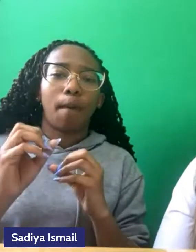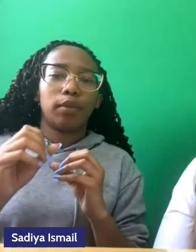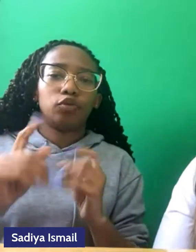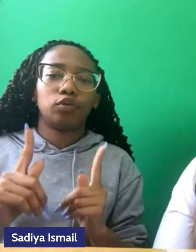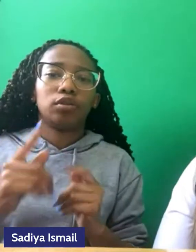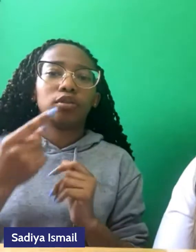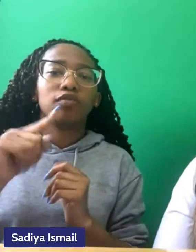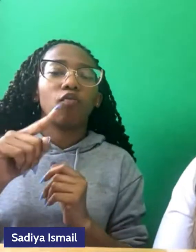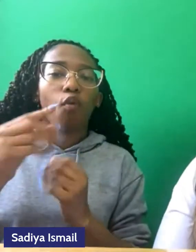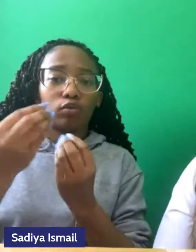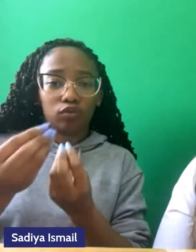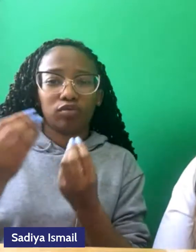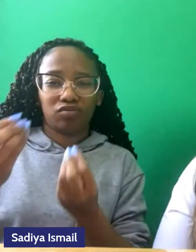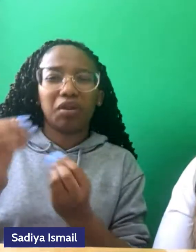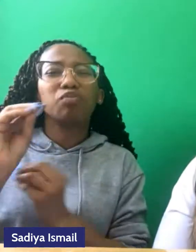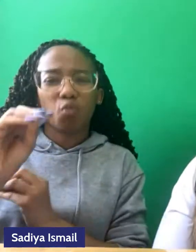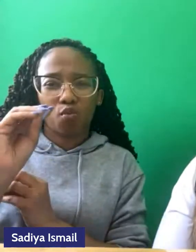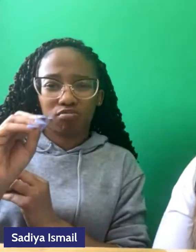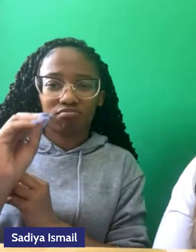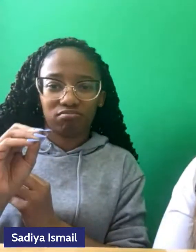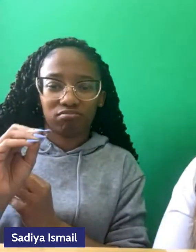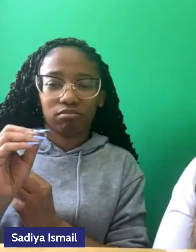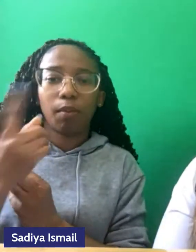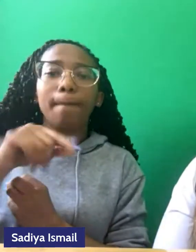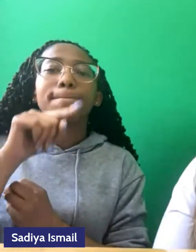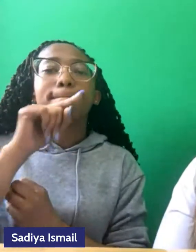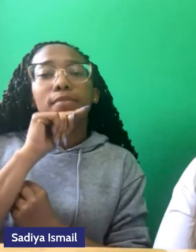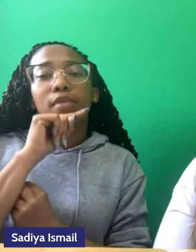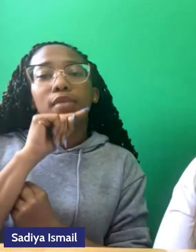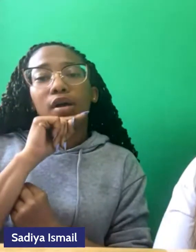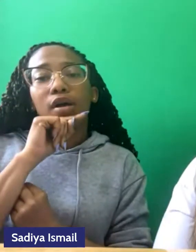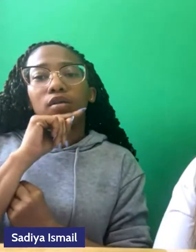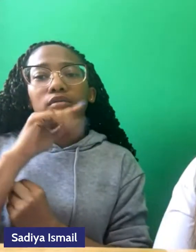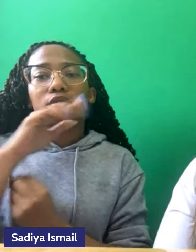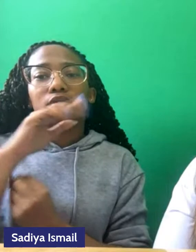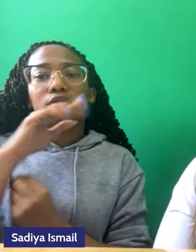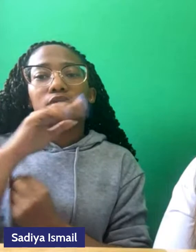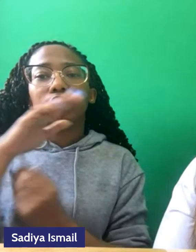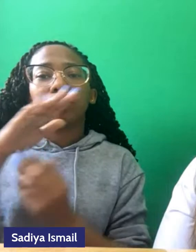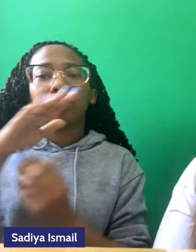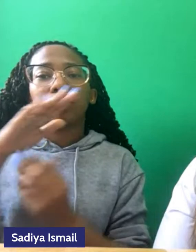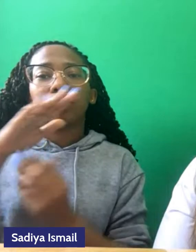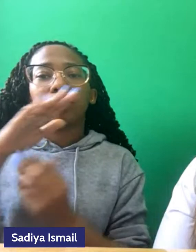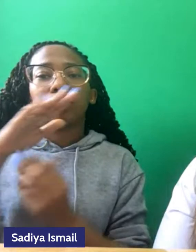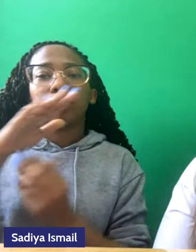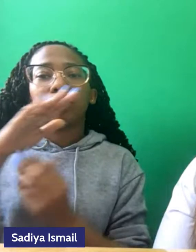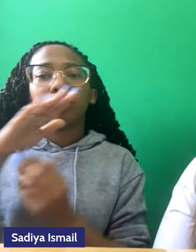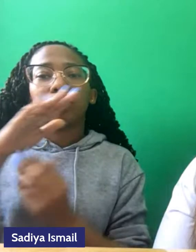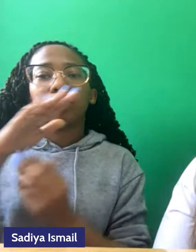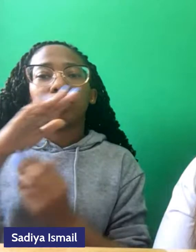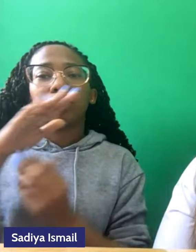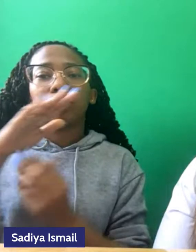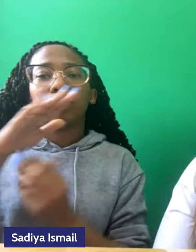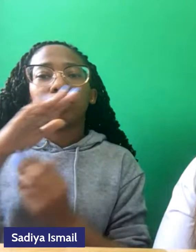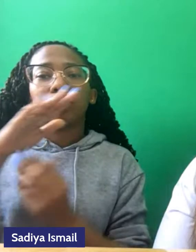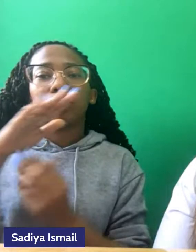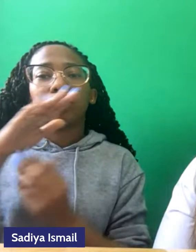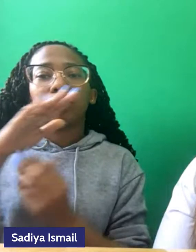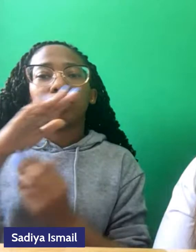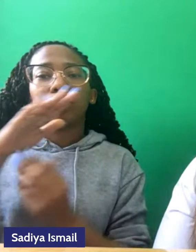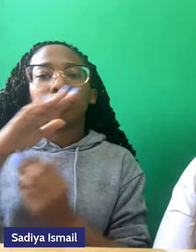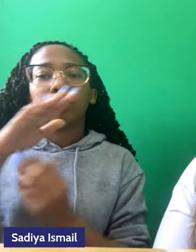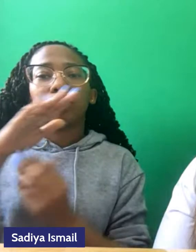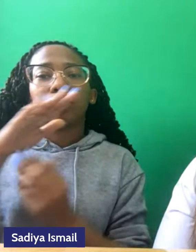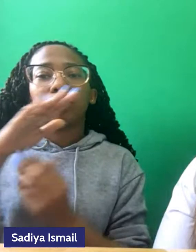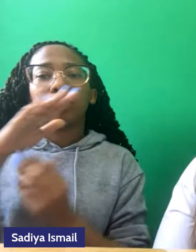opportunities for our learners. However, because of the awareness that we're trying to get, we're trying to provide